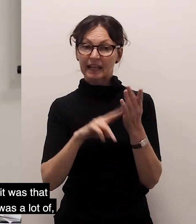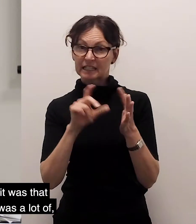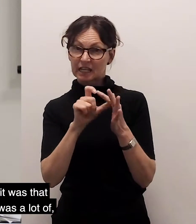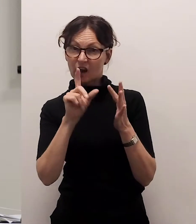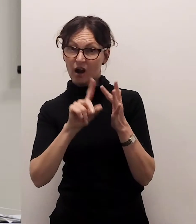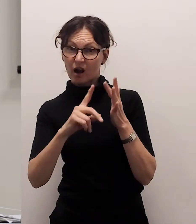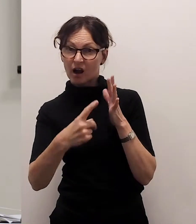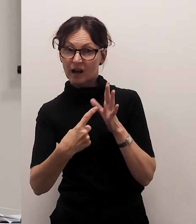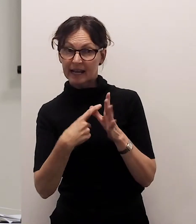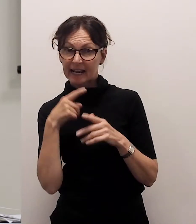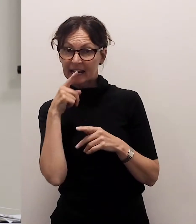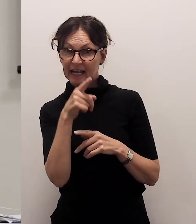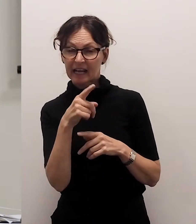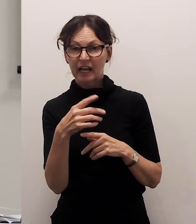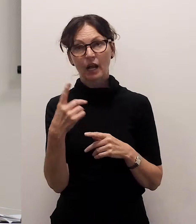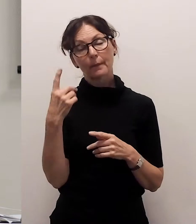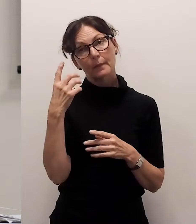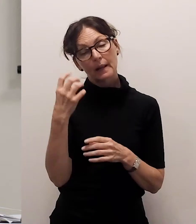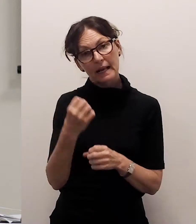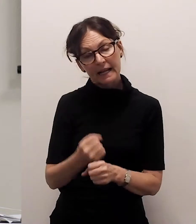there was a lot of...